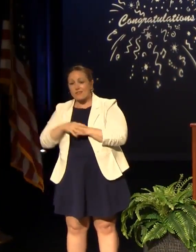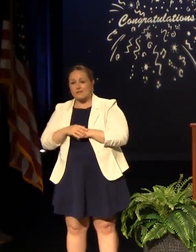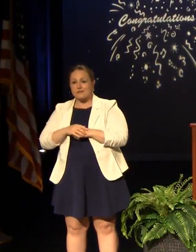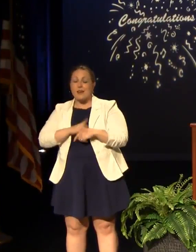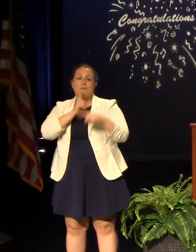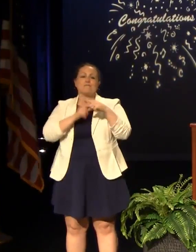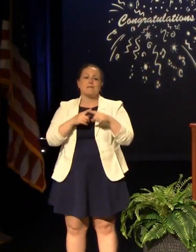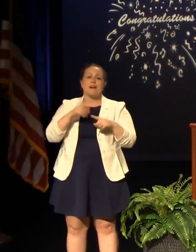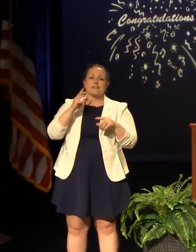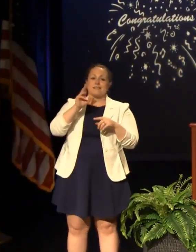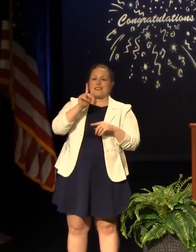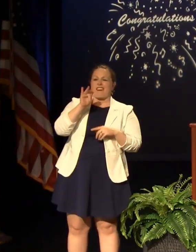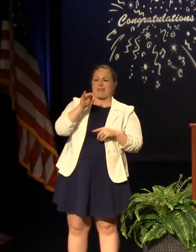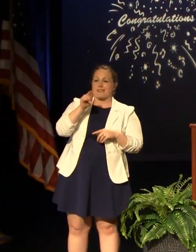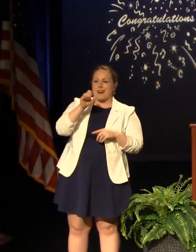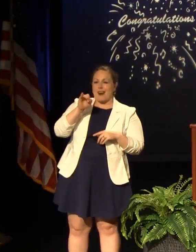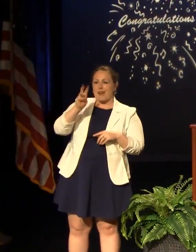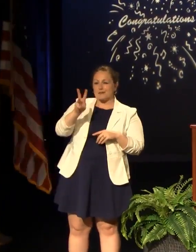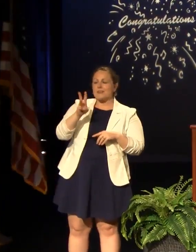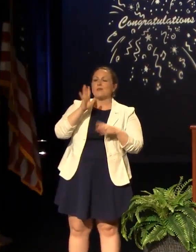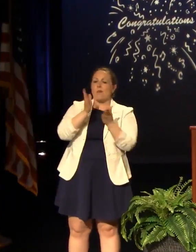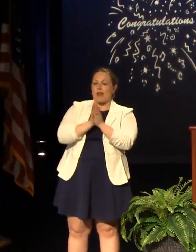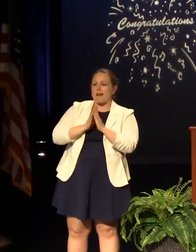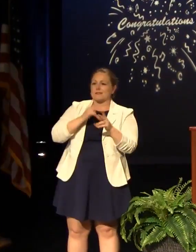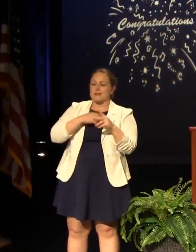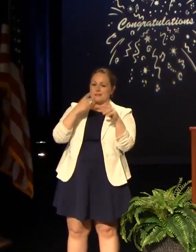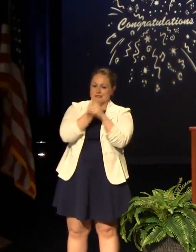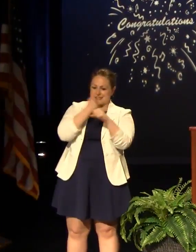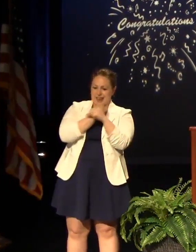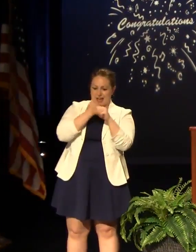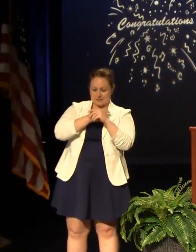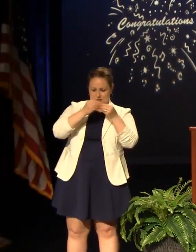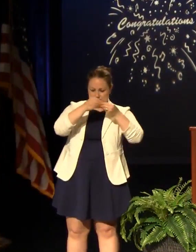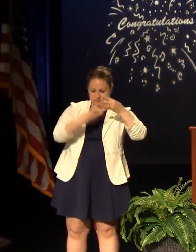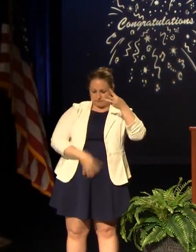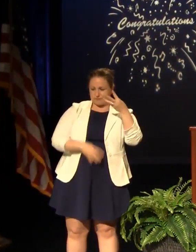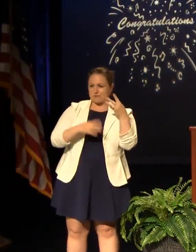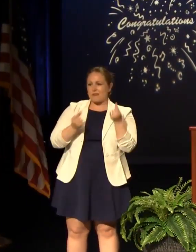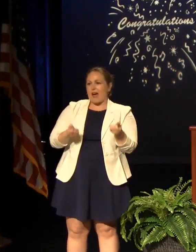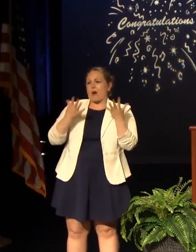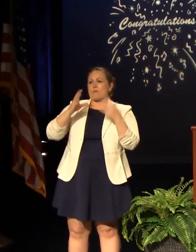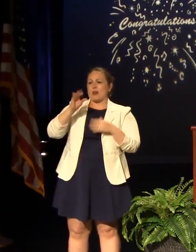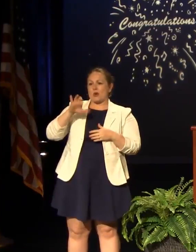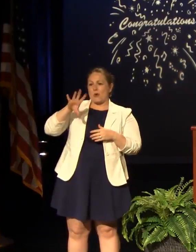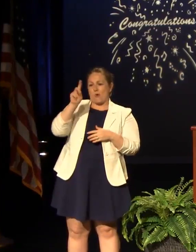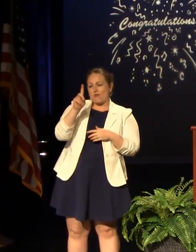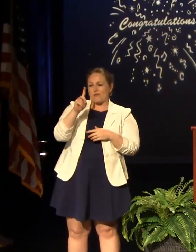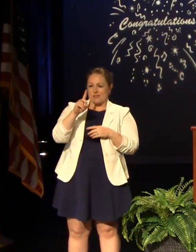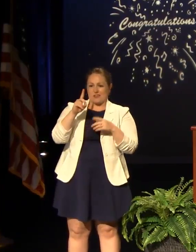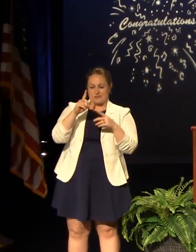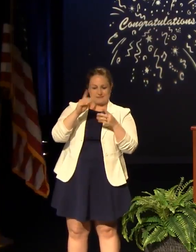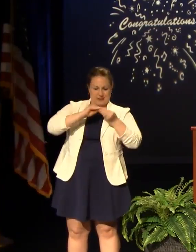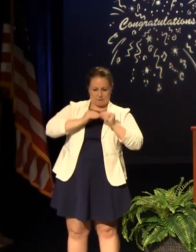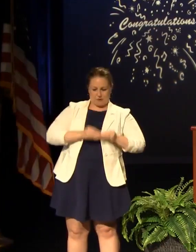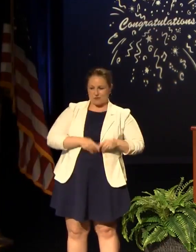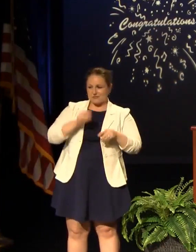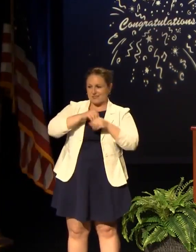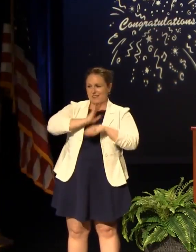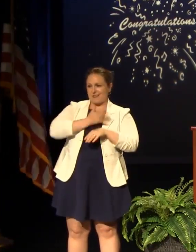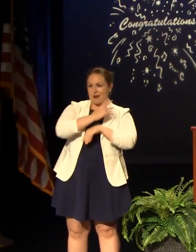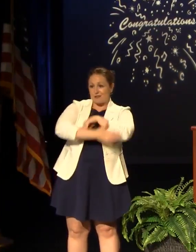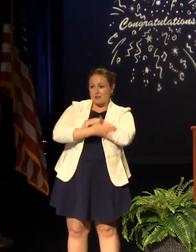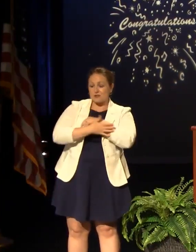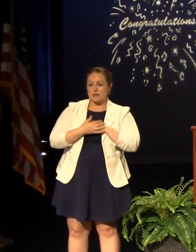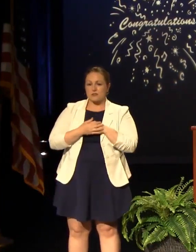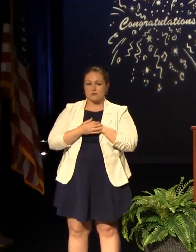on the proportion of COVID cases in our nation. I would argue that we are connected now more than we were before, because we